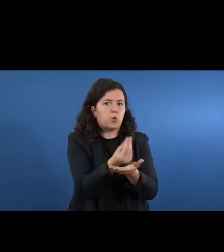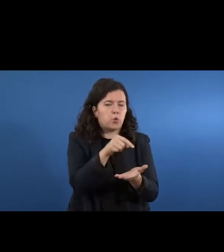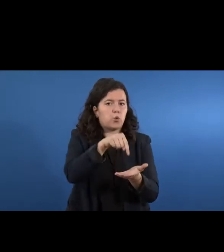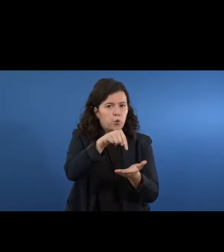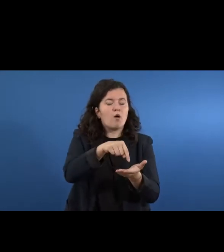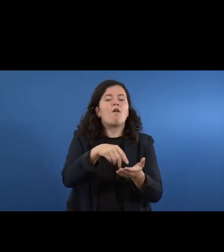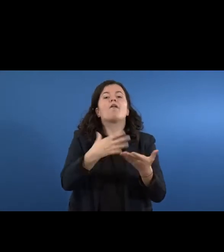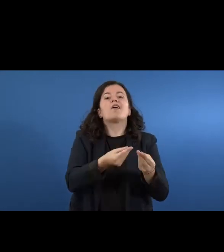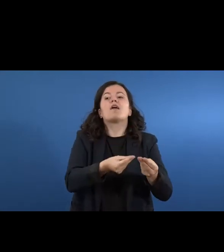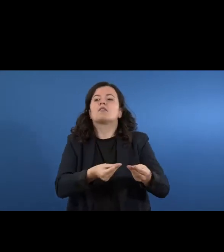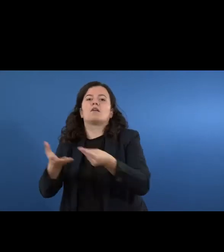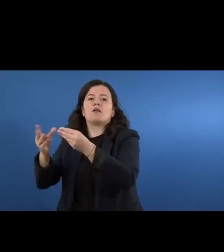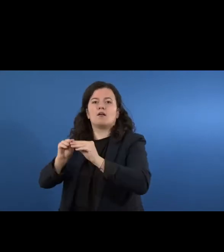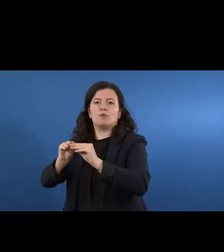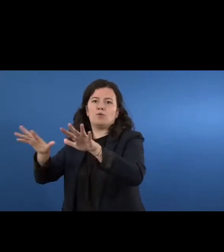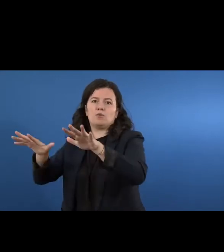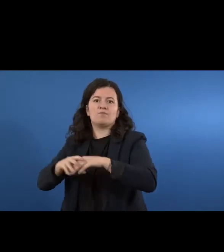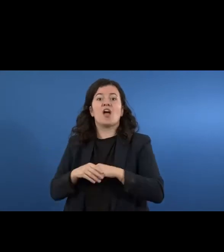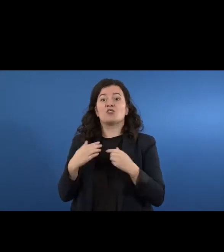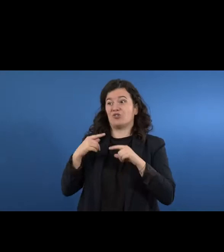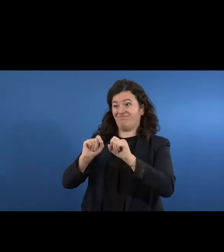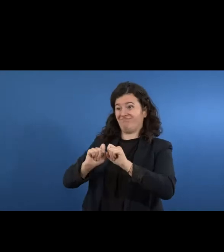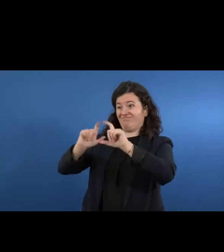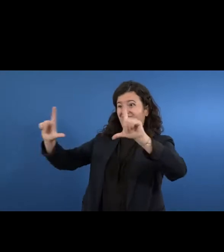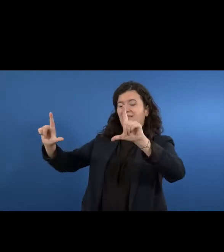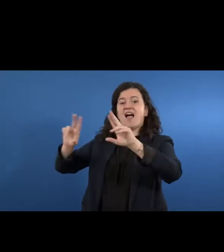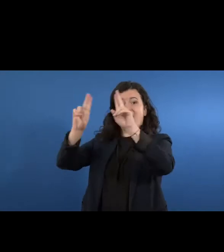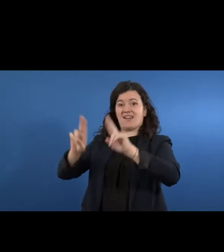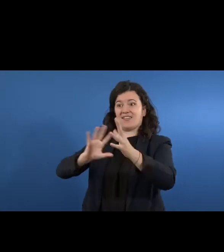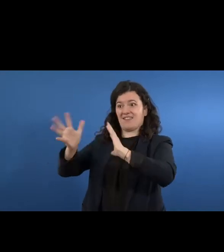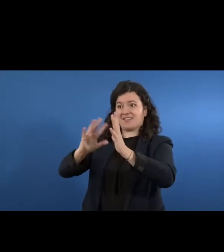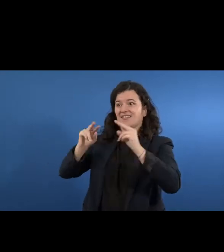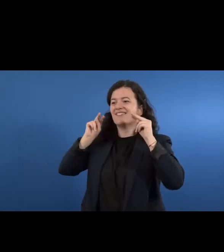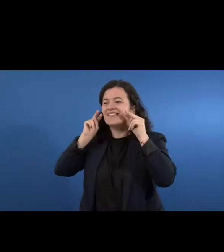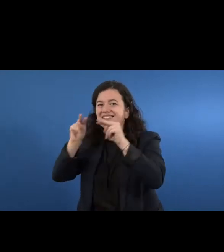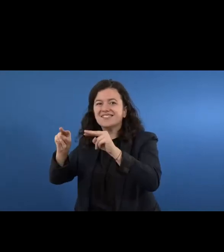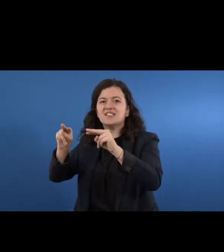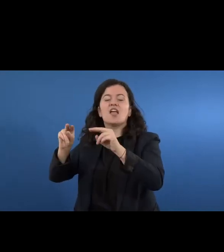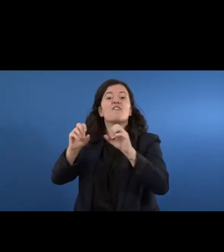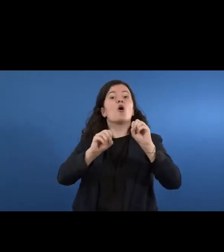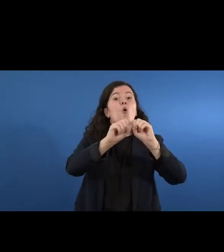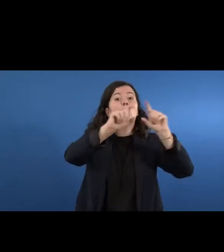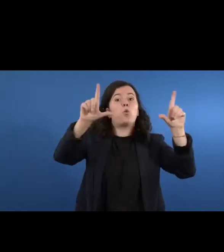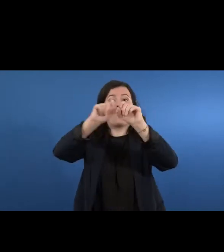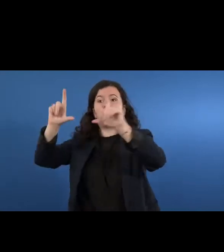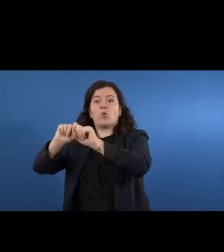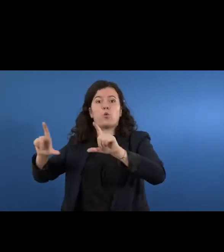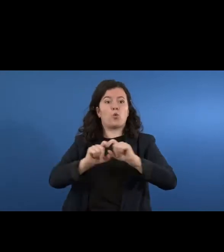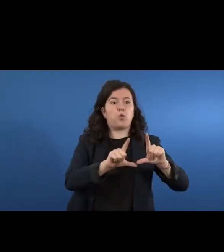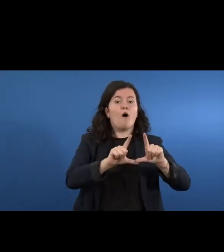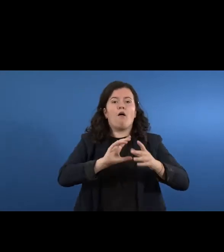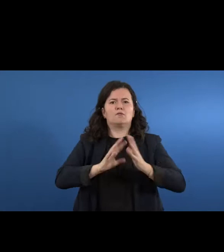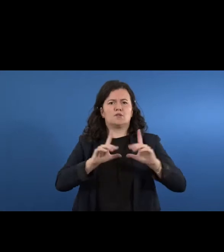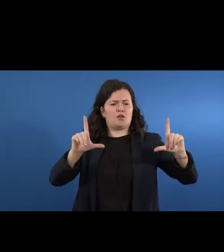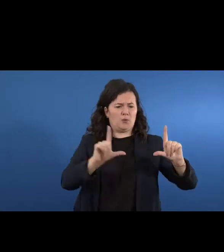window of the international sign interpreter is sufficiently big enough so those who use international sign can actually follow